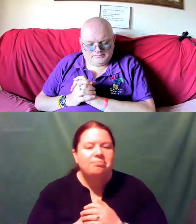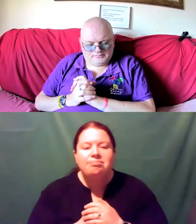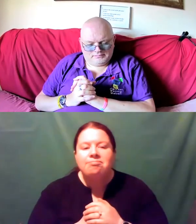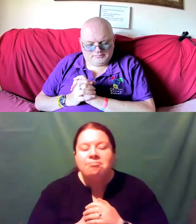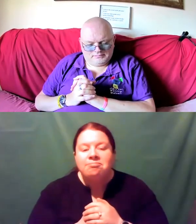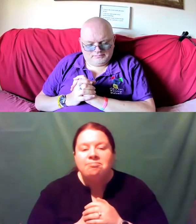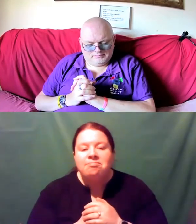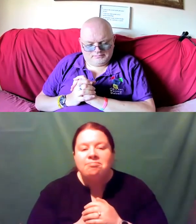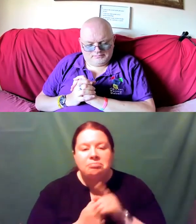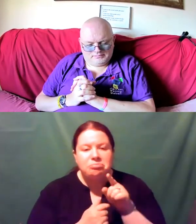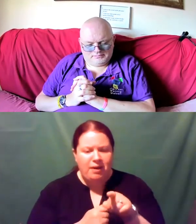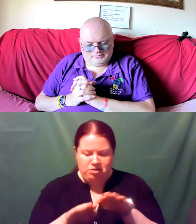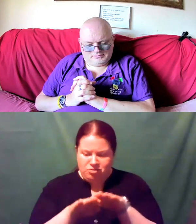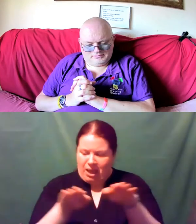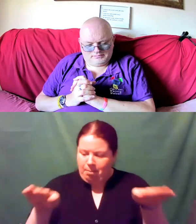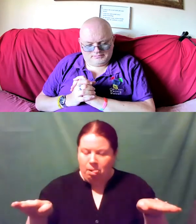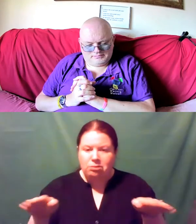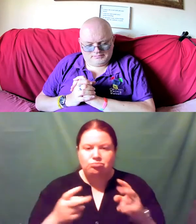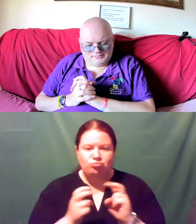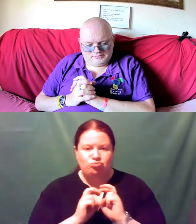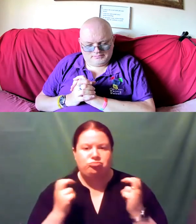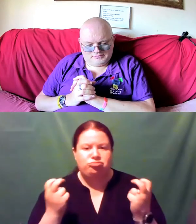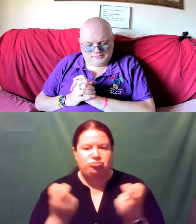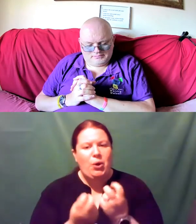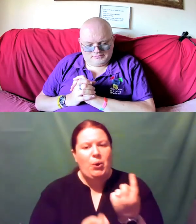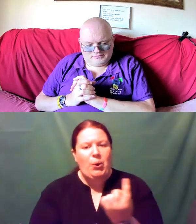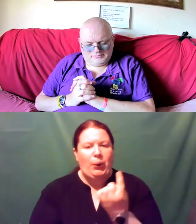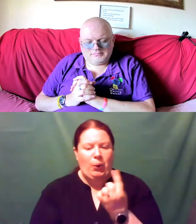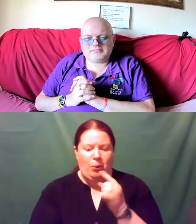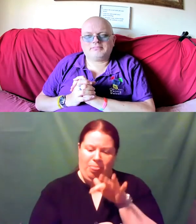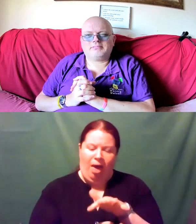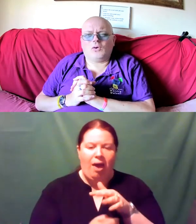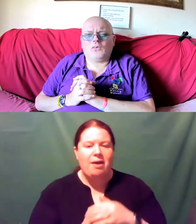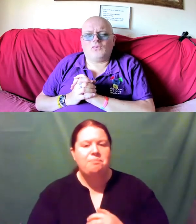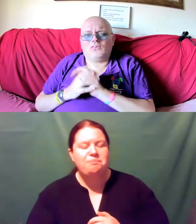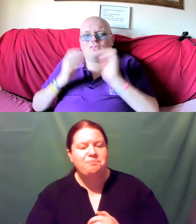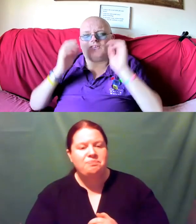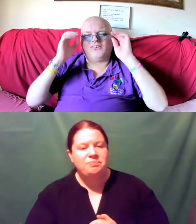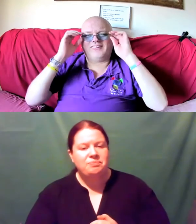around a table with anyone, who would it be that you would sit around the table with?